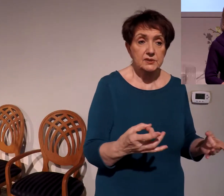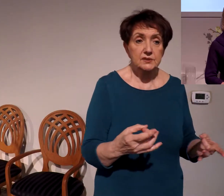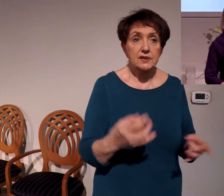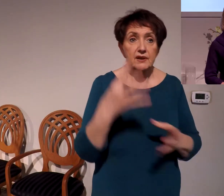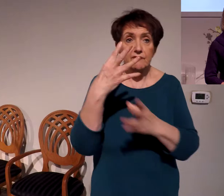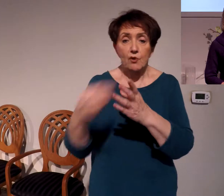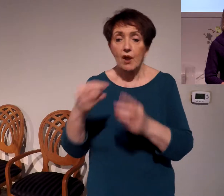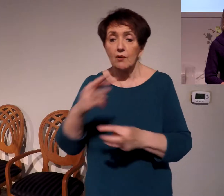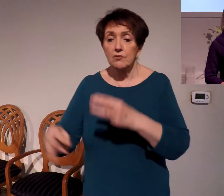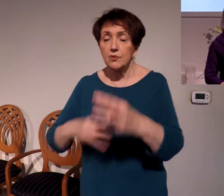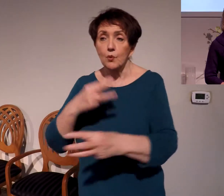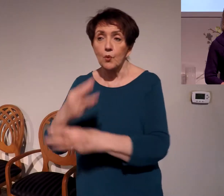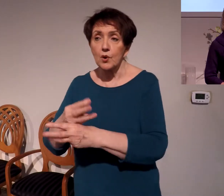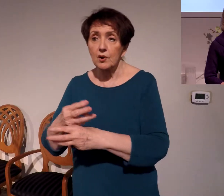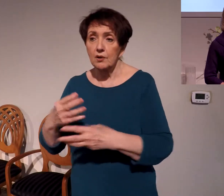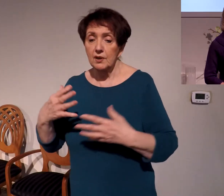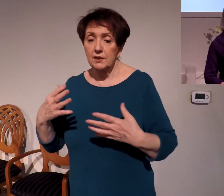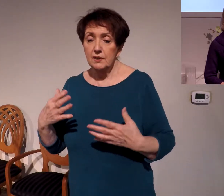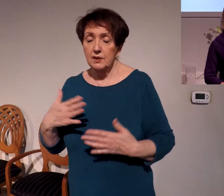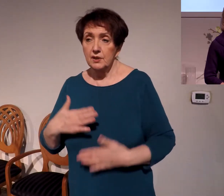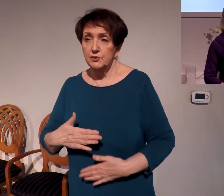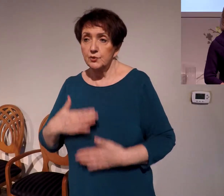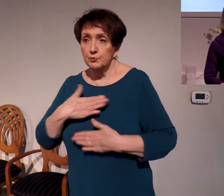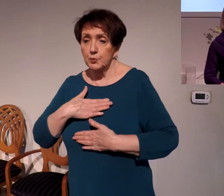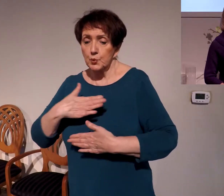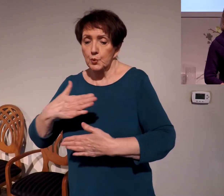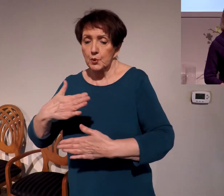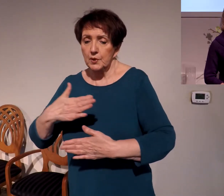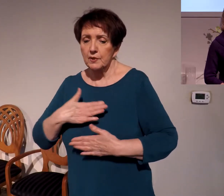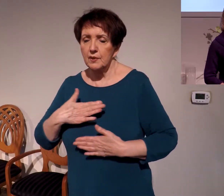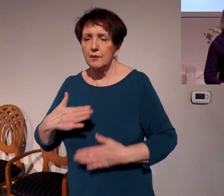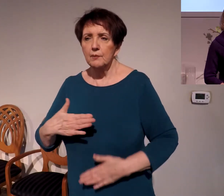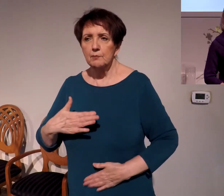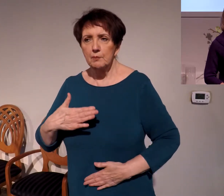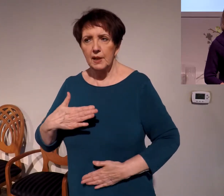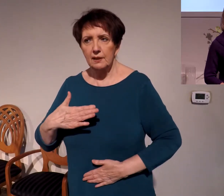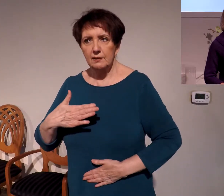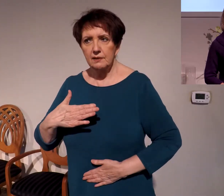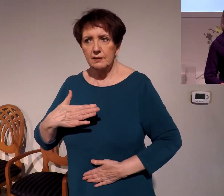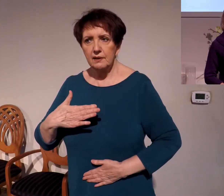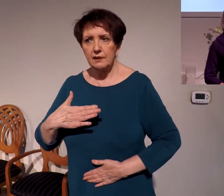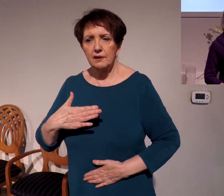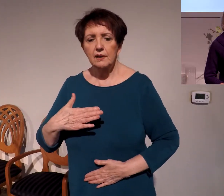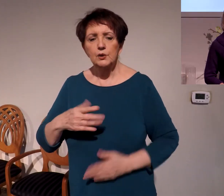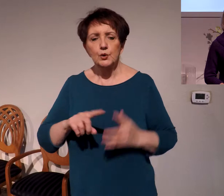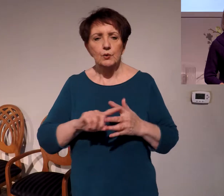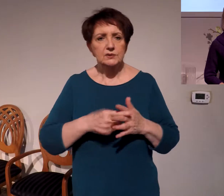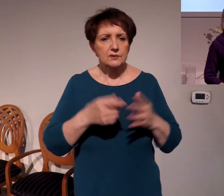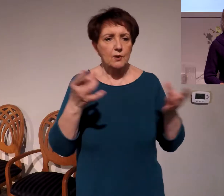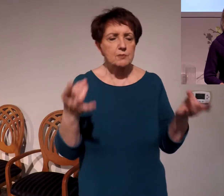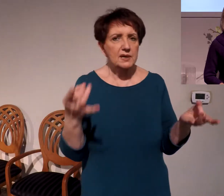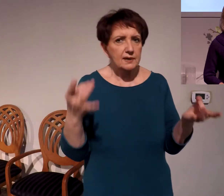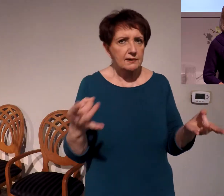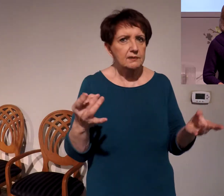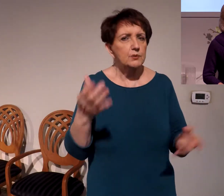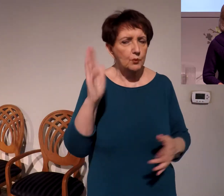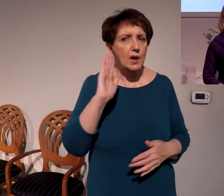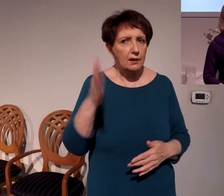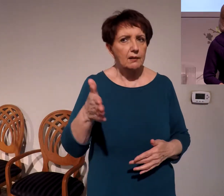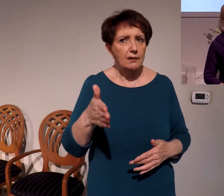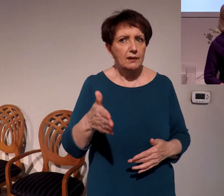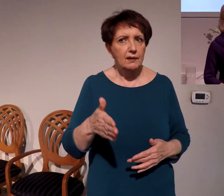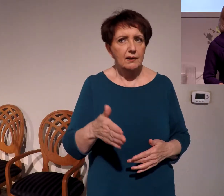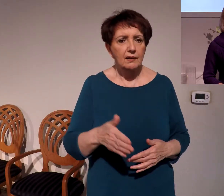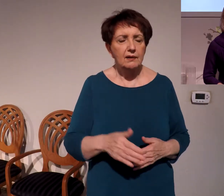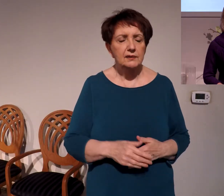whole being immediately goes into that meditative state? Does that make sense to you? Right? So you're